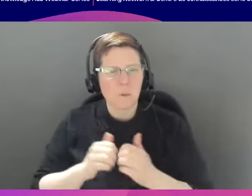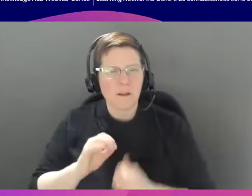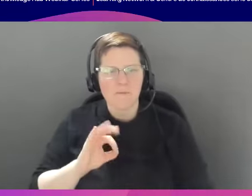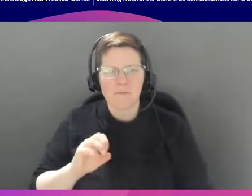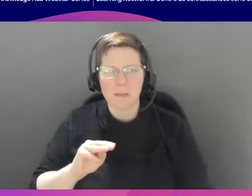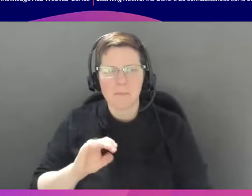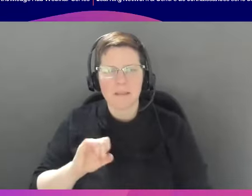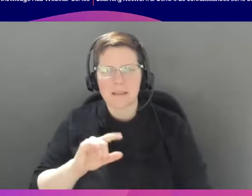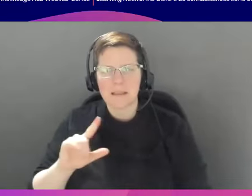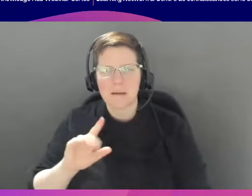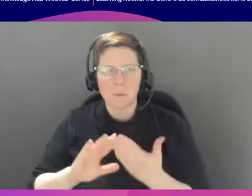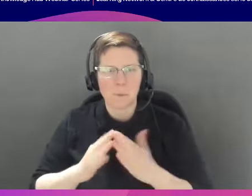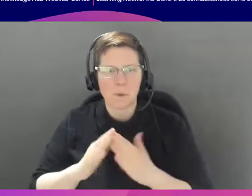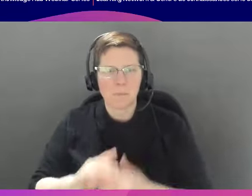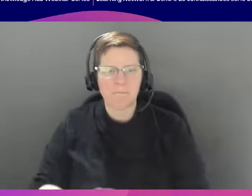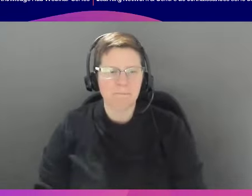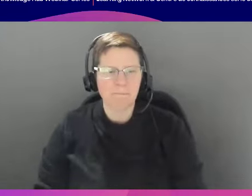Yes, thank you.